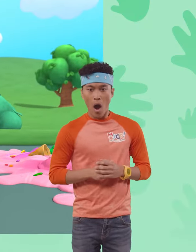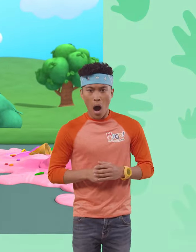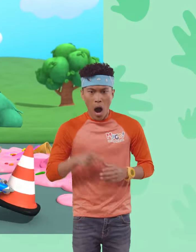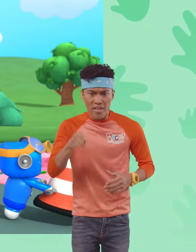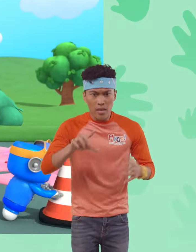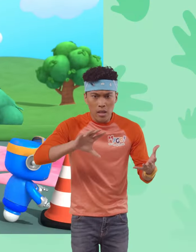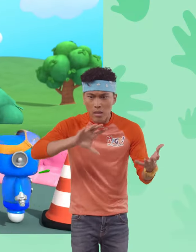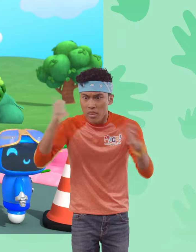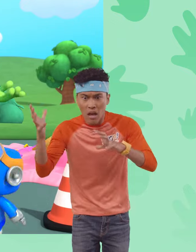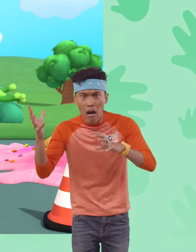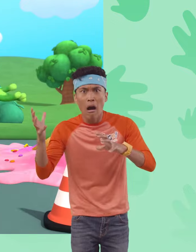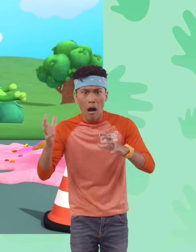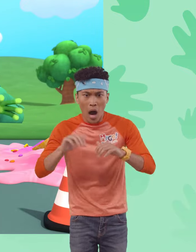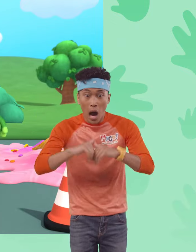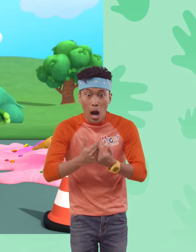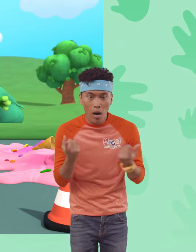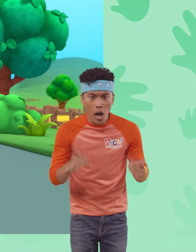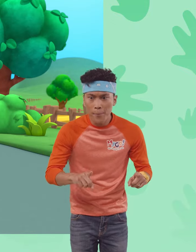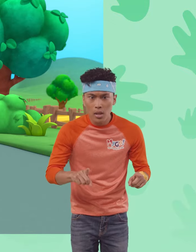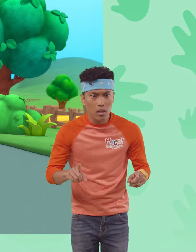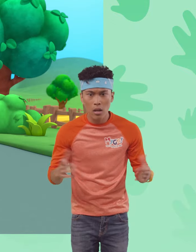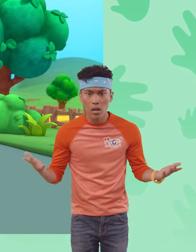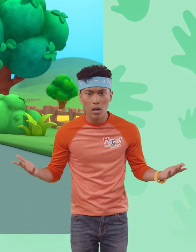Where's all this mess come from?